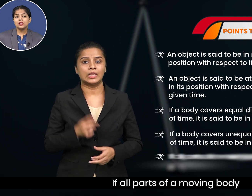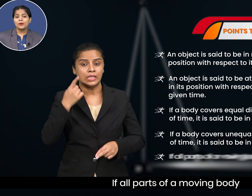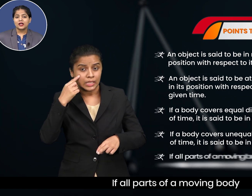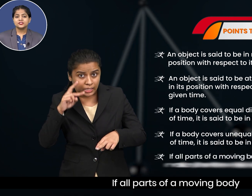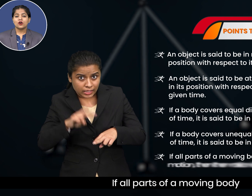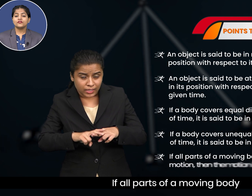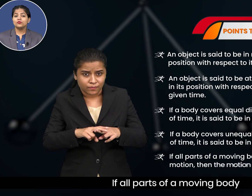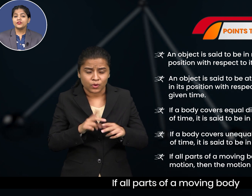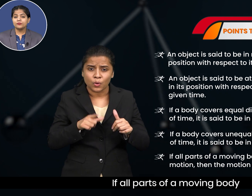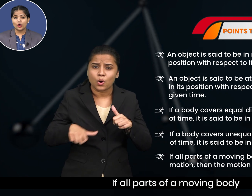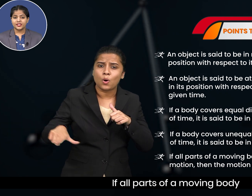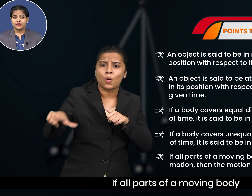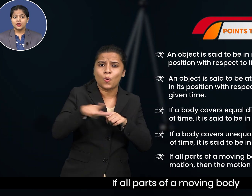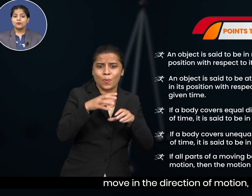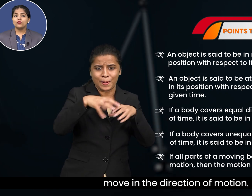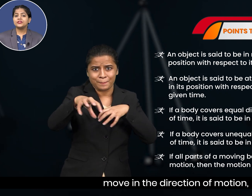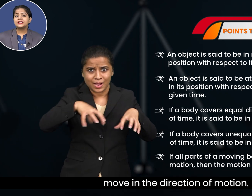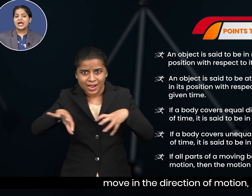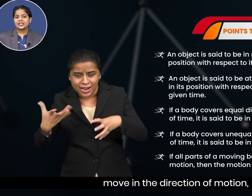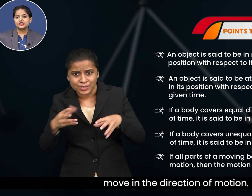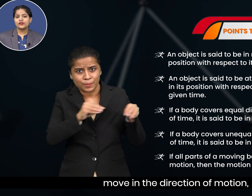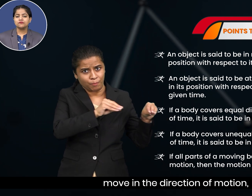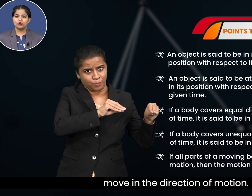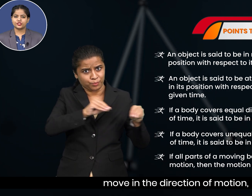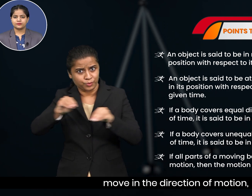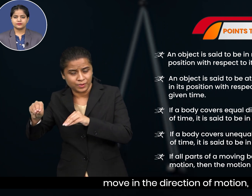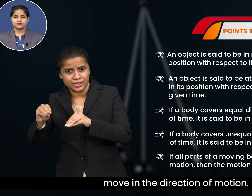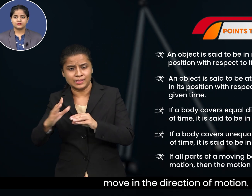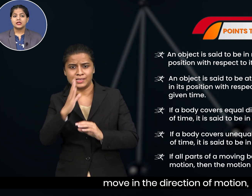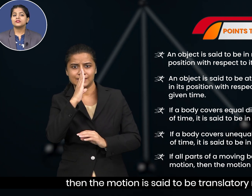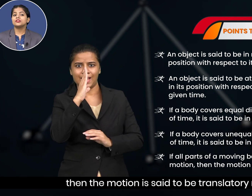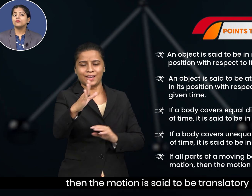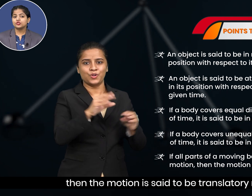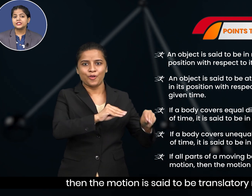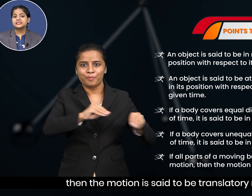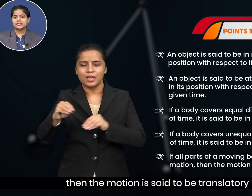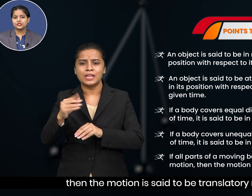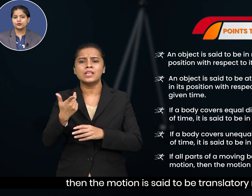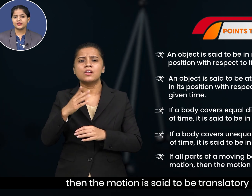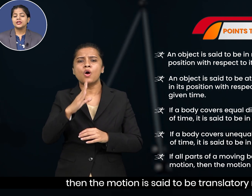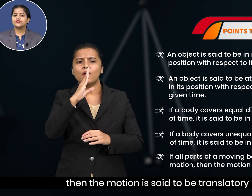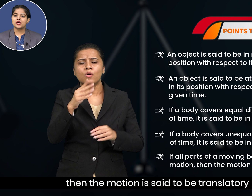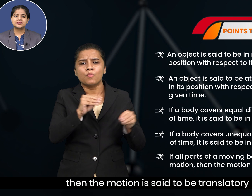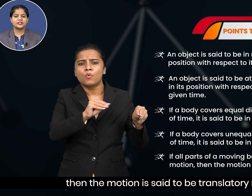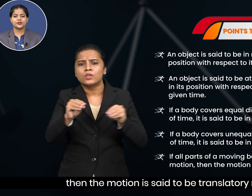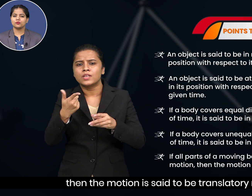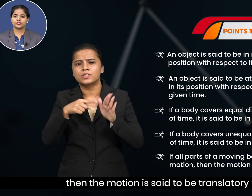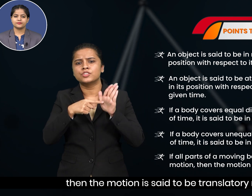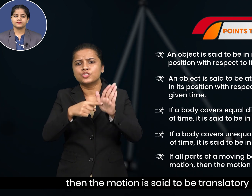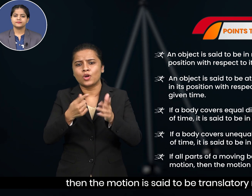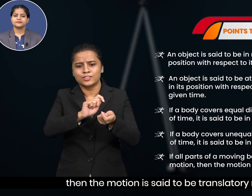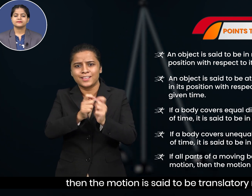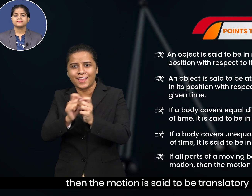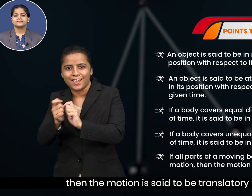If all parts of a moving body move in the direction of motion, then the motion is said to be translatory